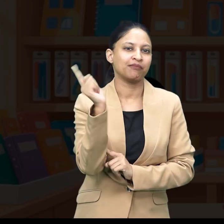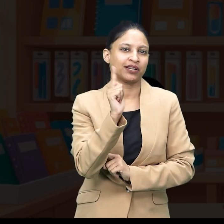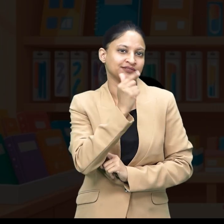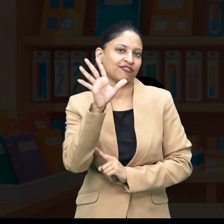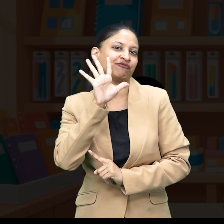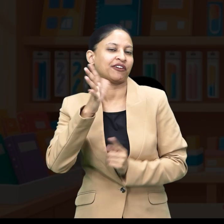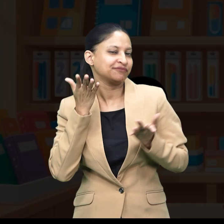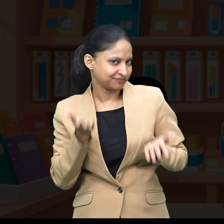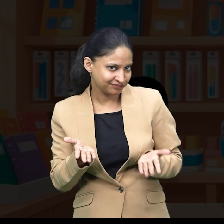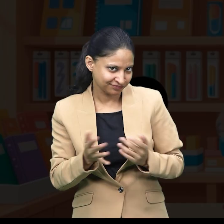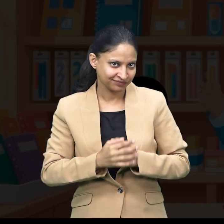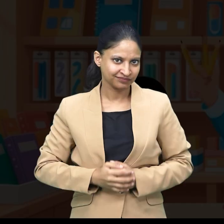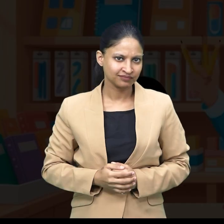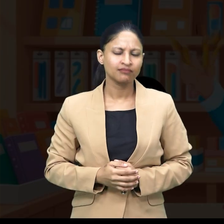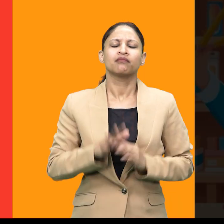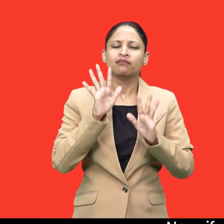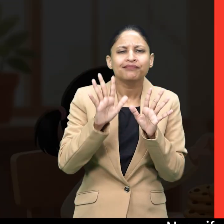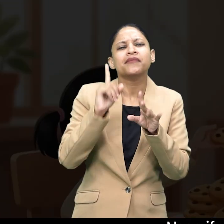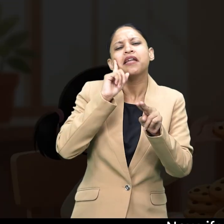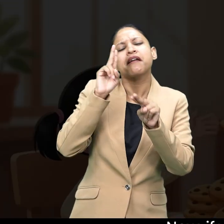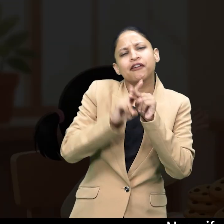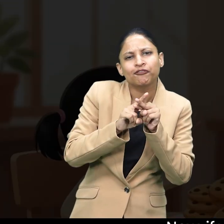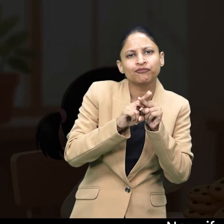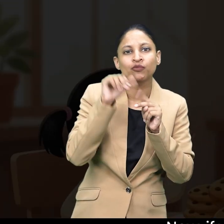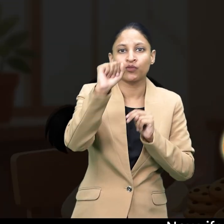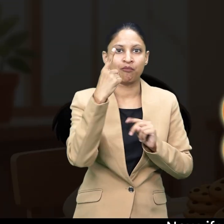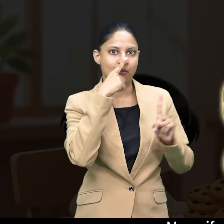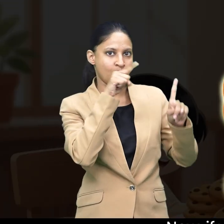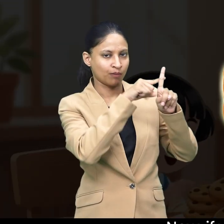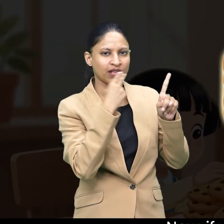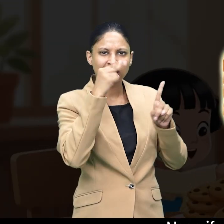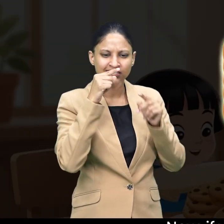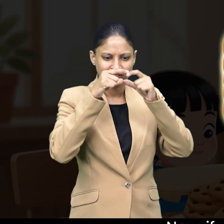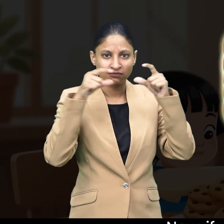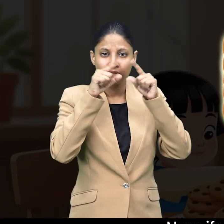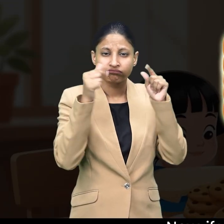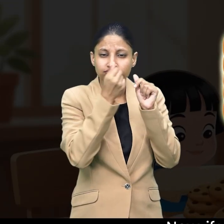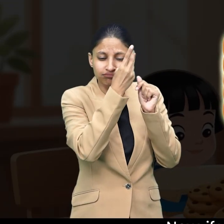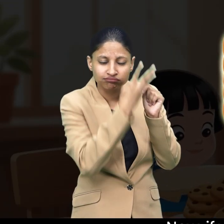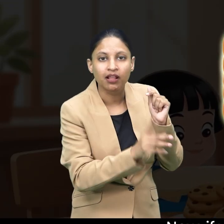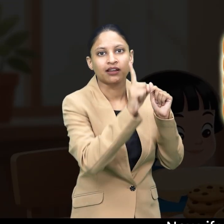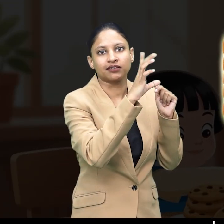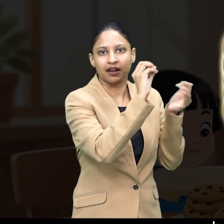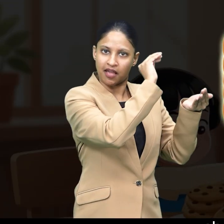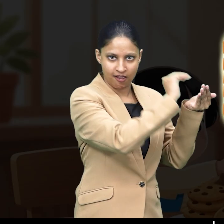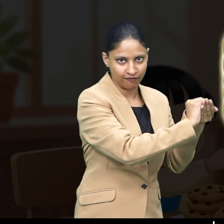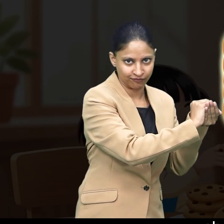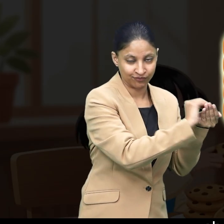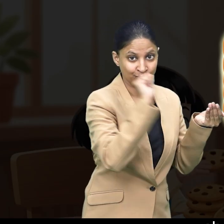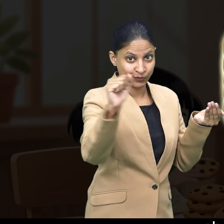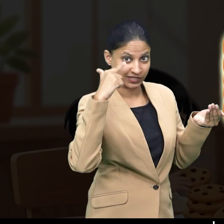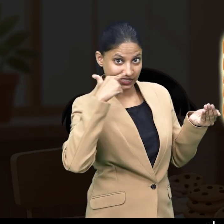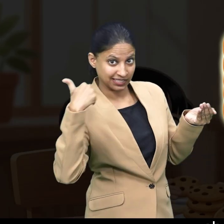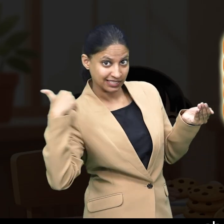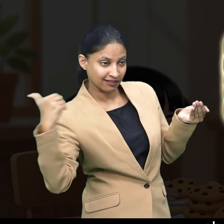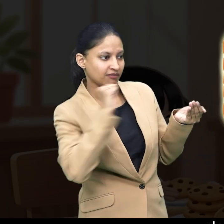pencils. That is addition. Now, if your mother had 10 biscuits, she gave 4